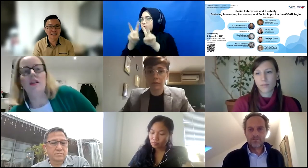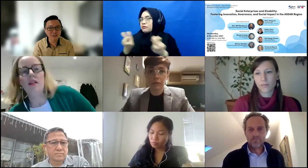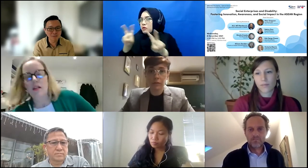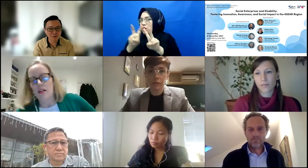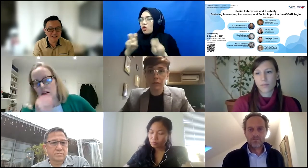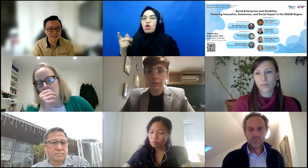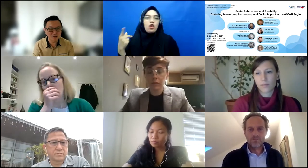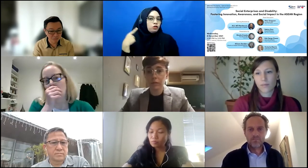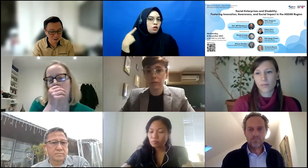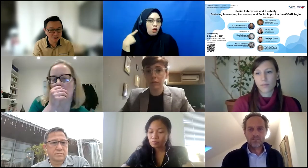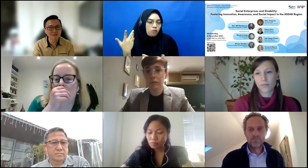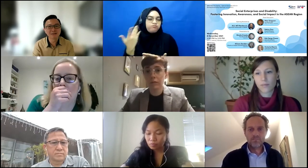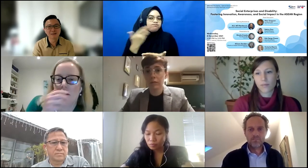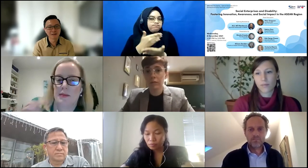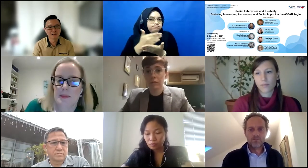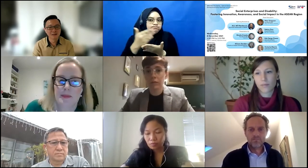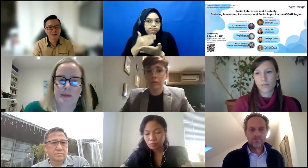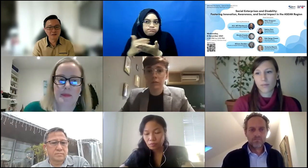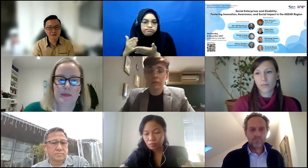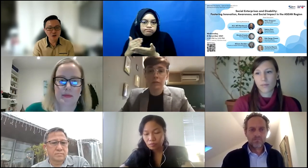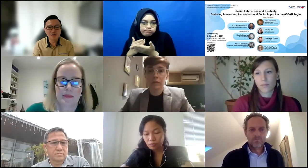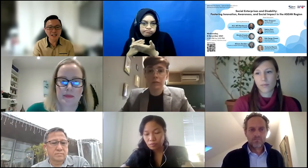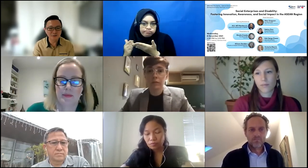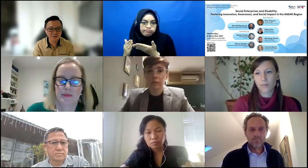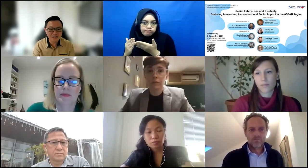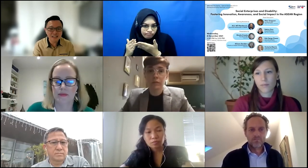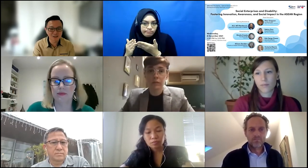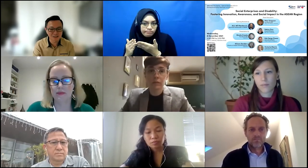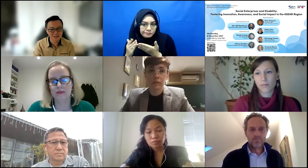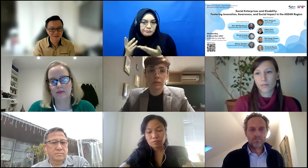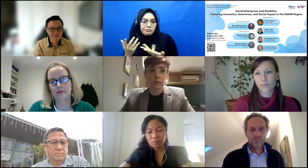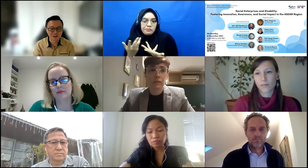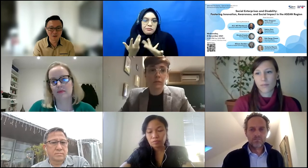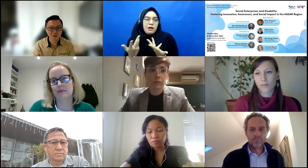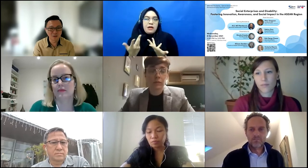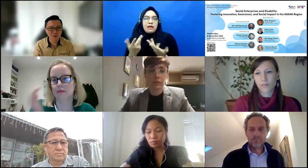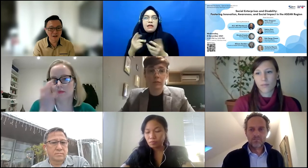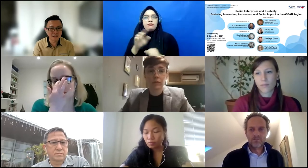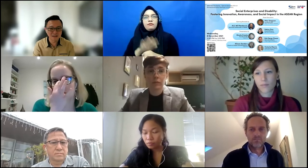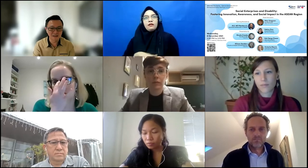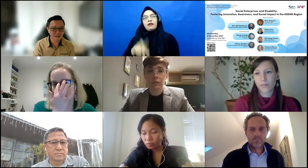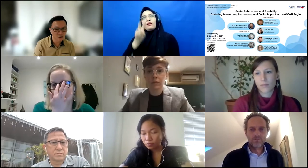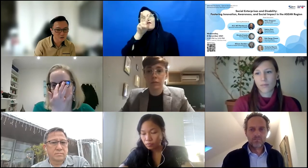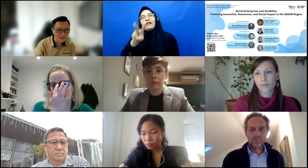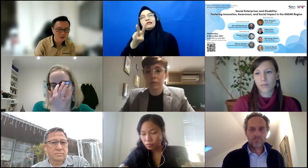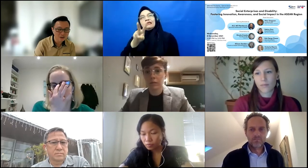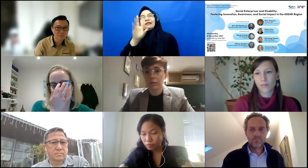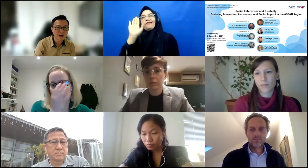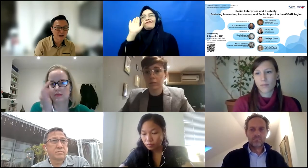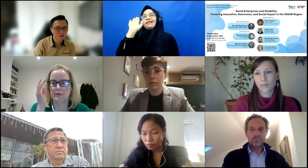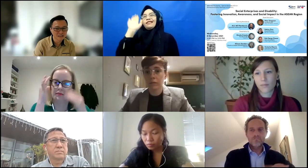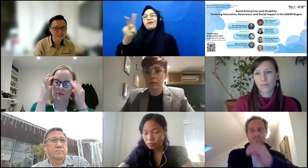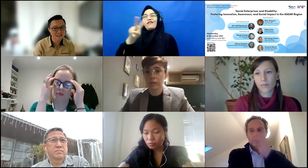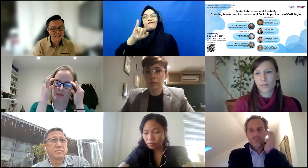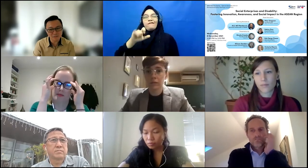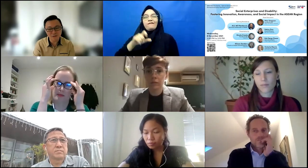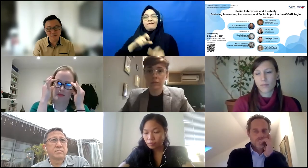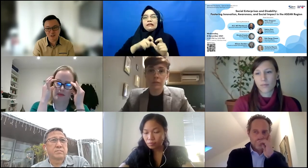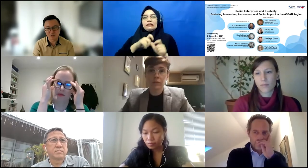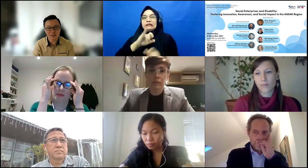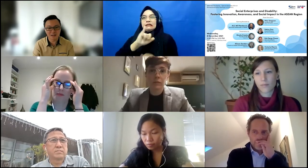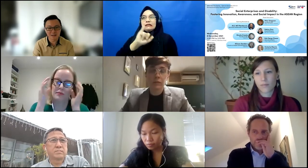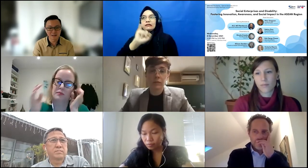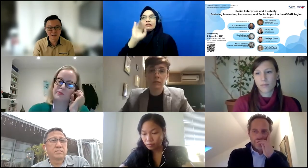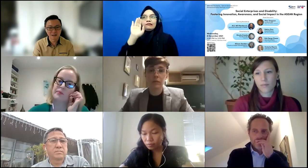your enterprise's vision, the unique features, you know, whether it's the innovation part or the